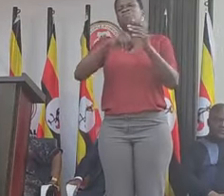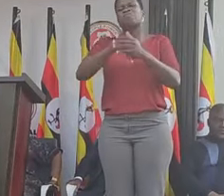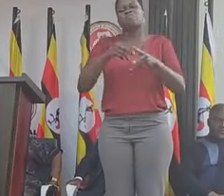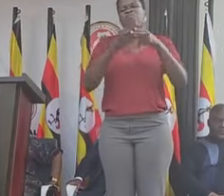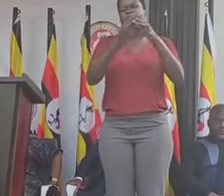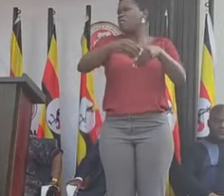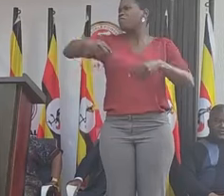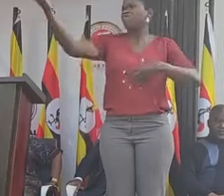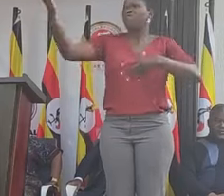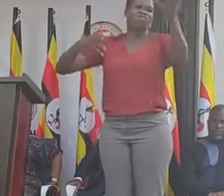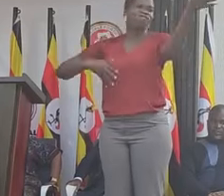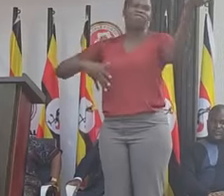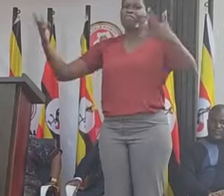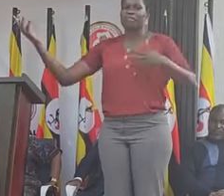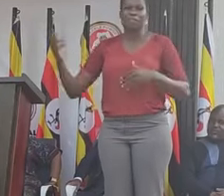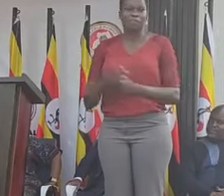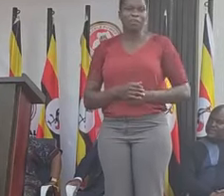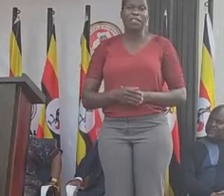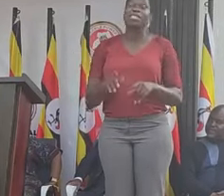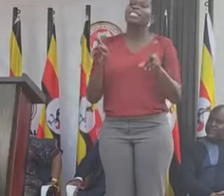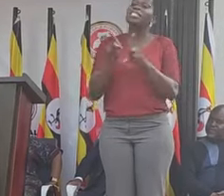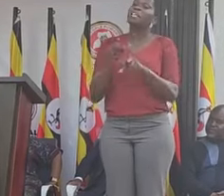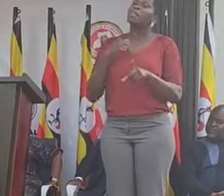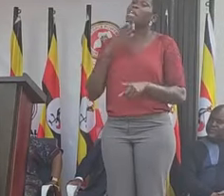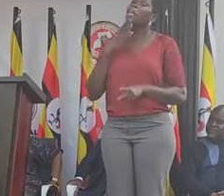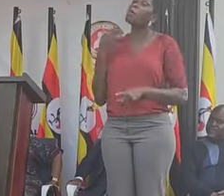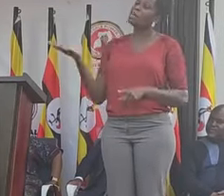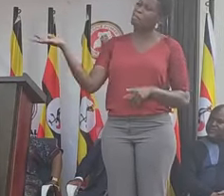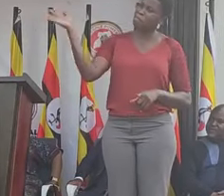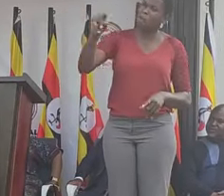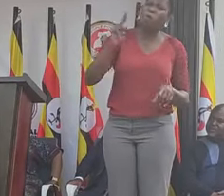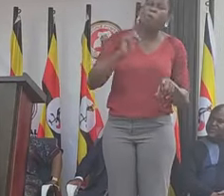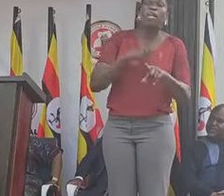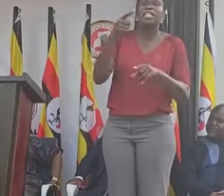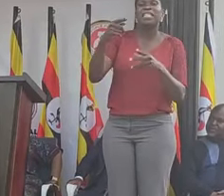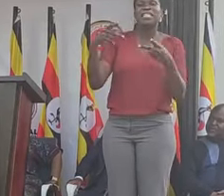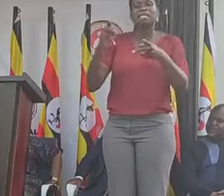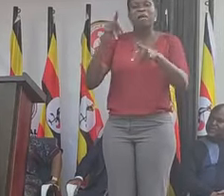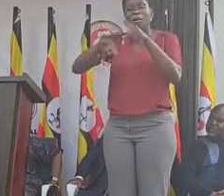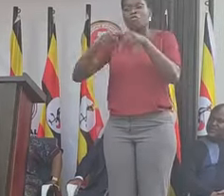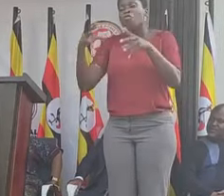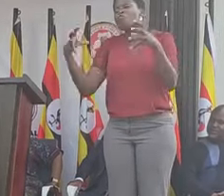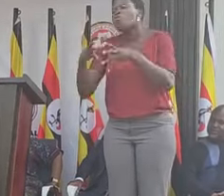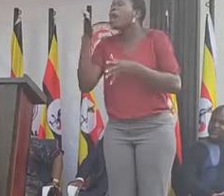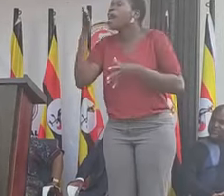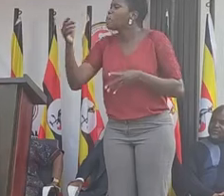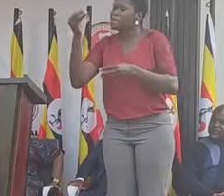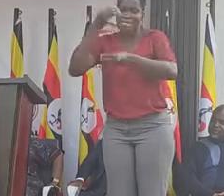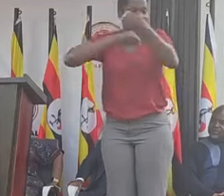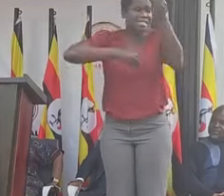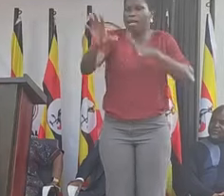omupiira. Njagala nkomewo wano ng'ekibiina kino kikyaliwo nga temwakitunda.